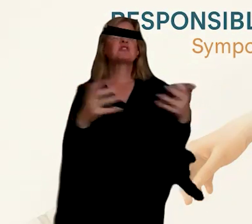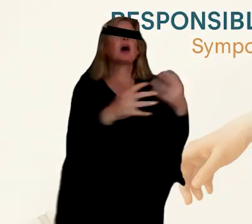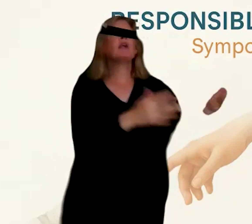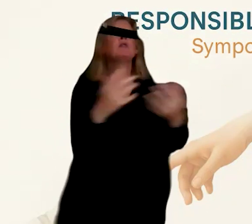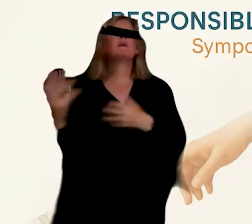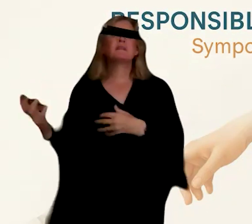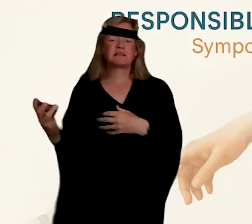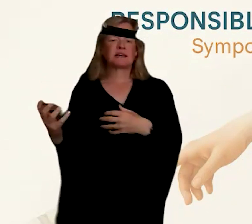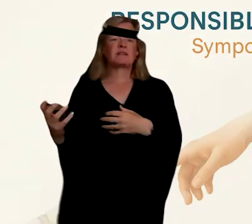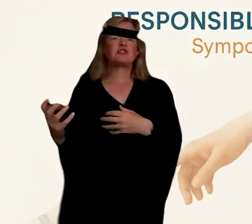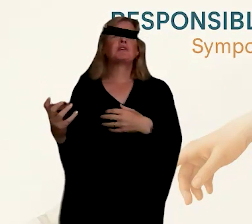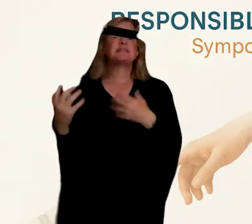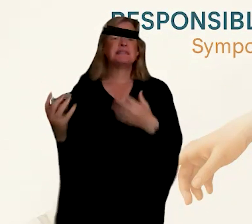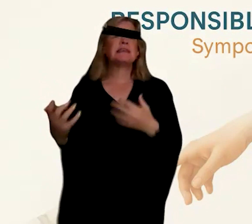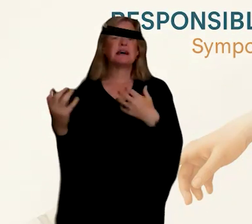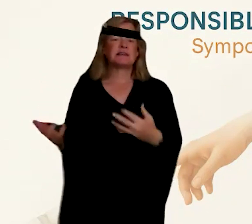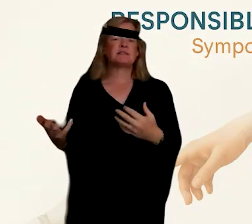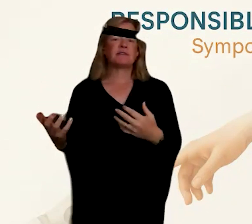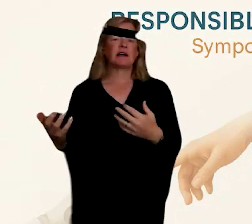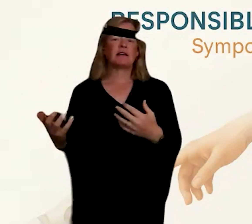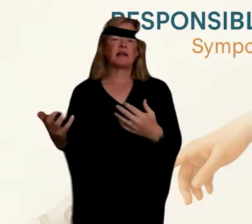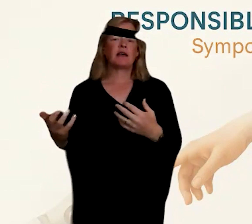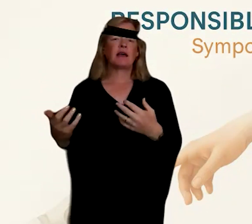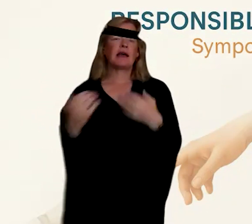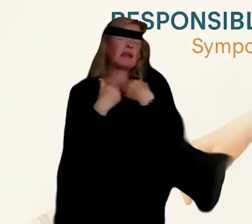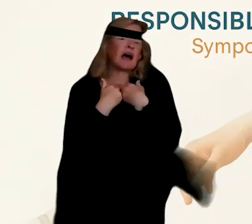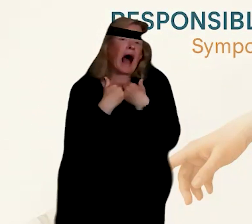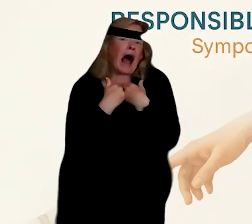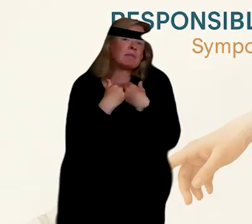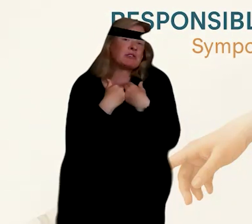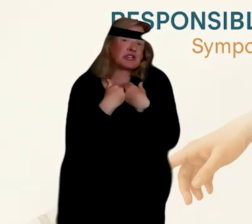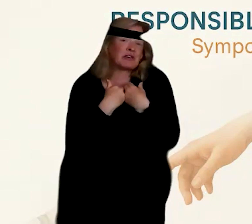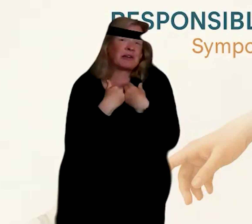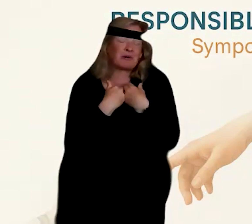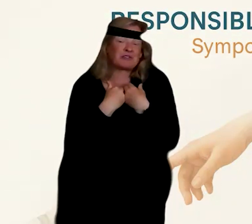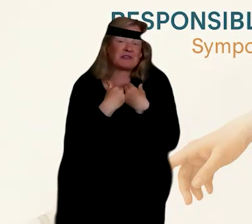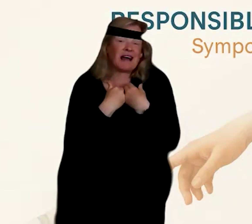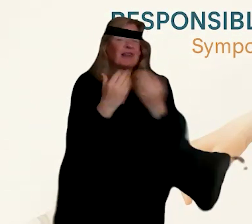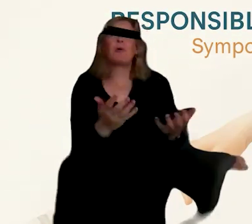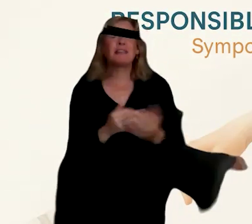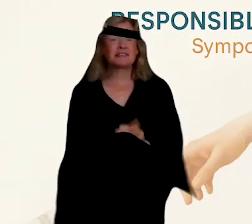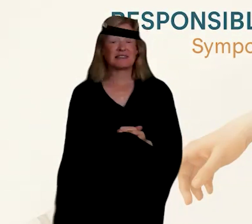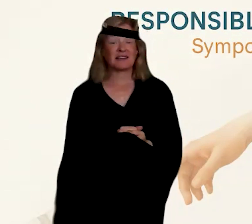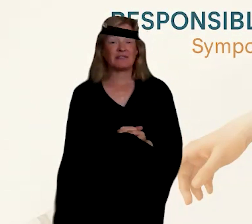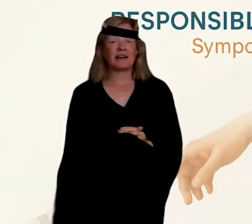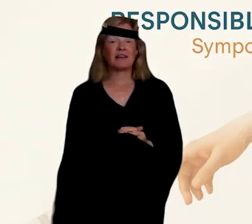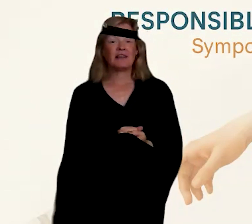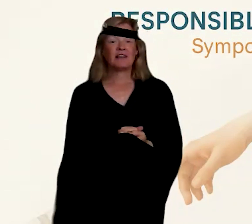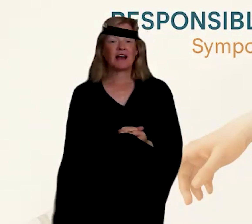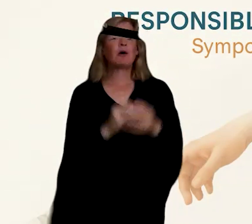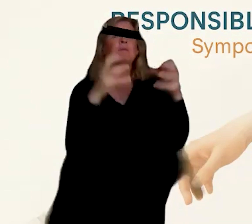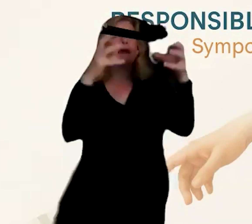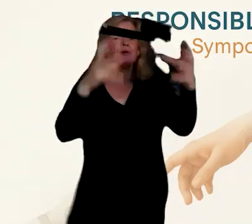identifiable. It's unrealistic that you could de-identify it. And I'm a machine learning person. I don't want to de-identify